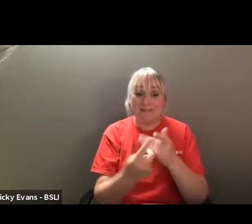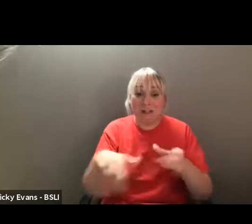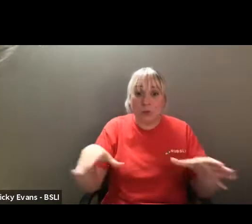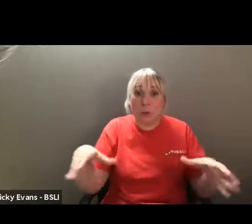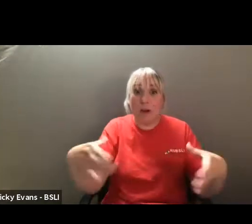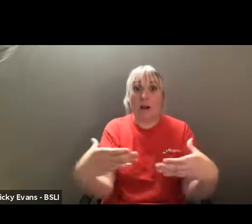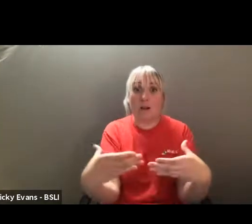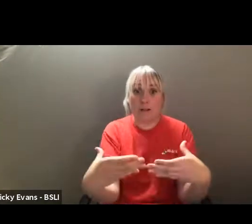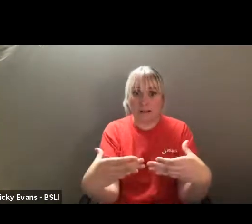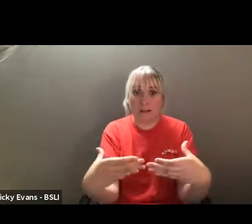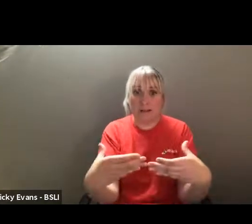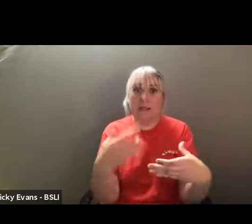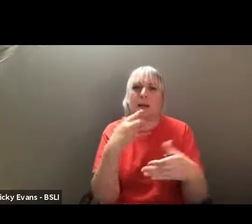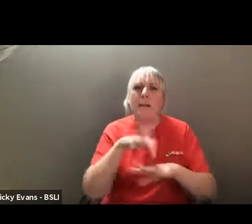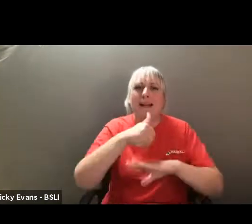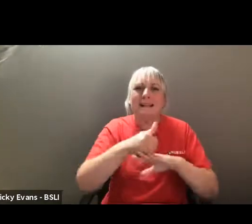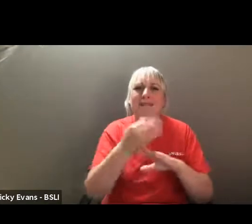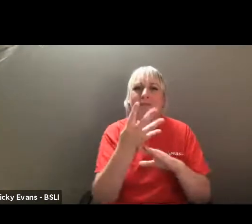different communities.